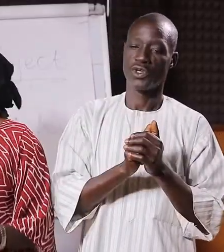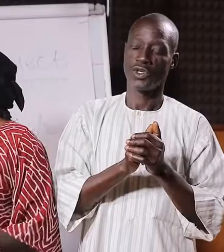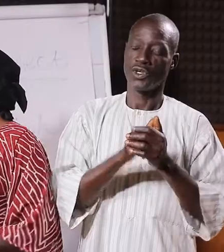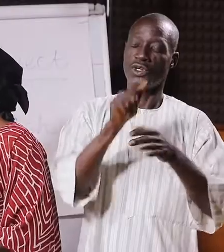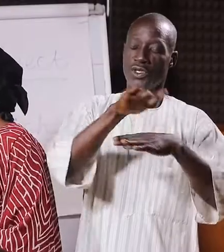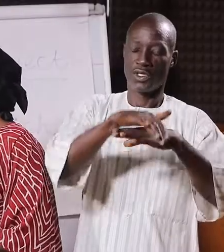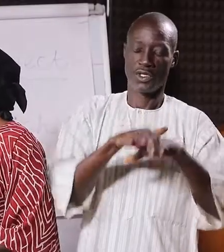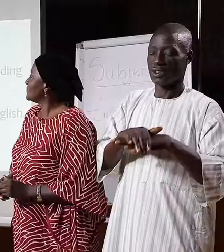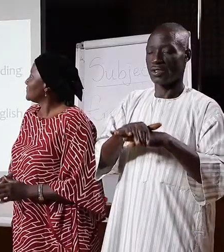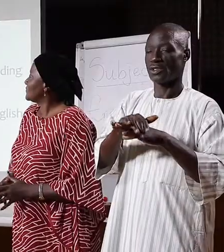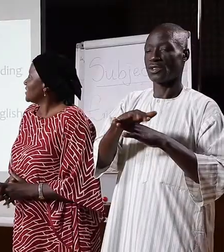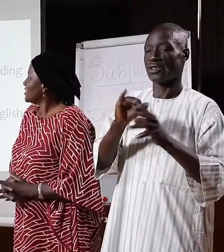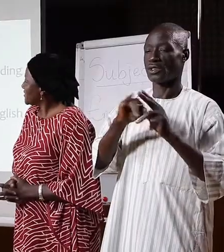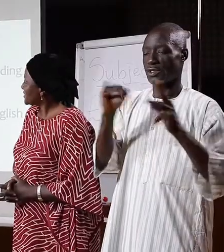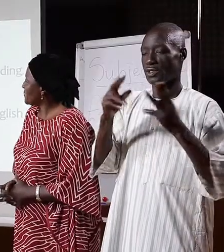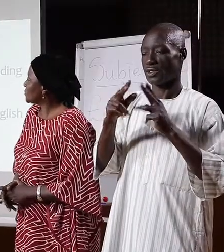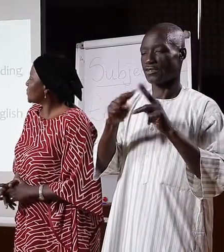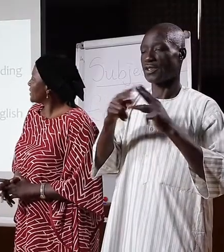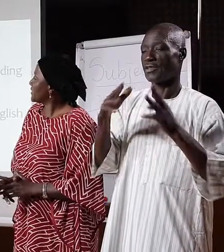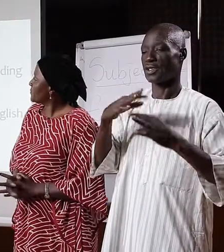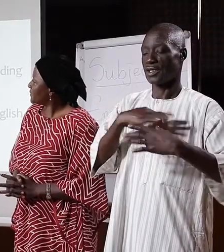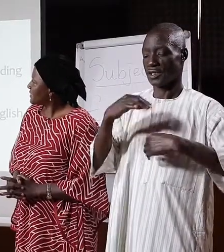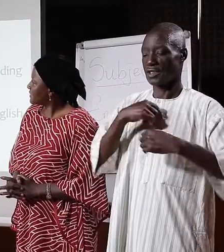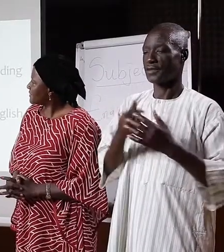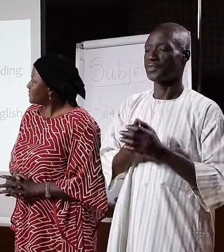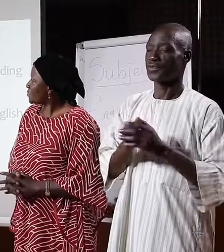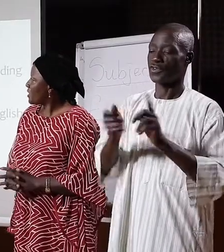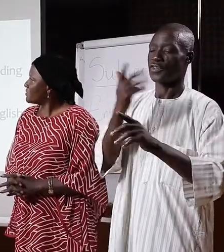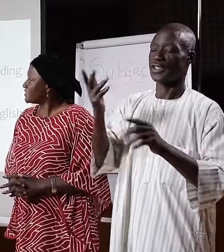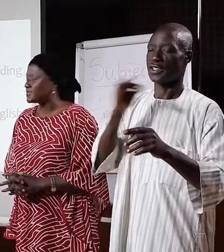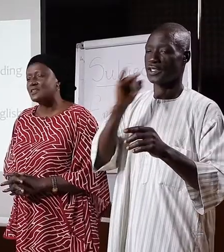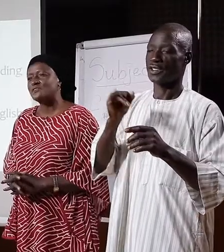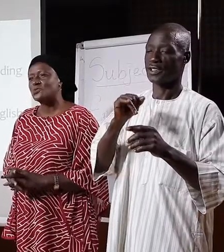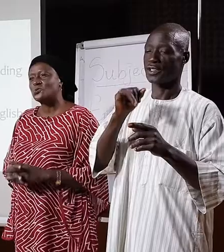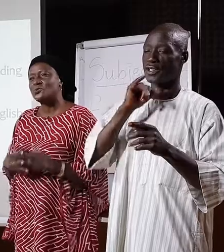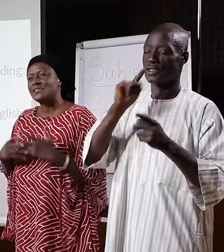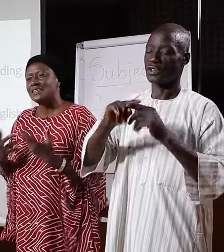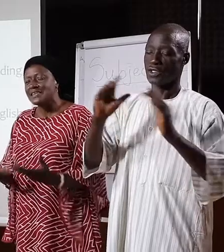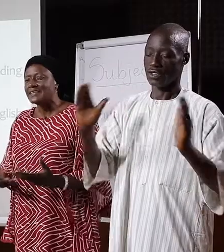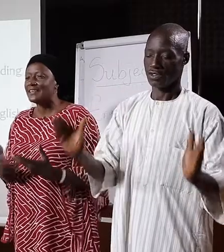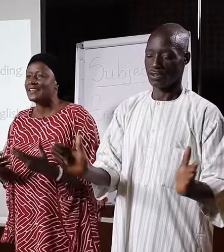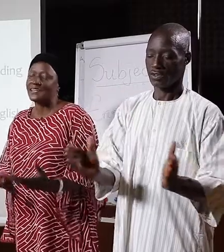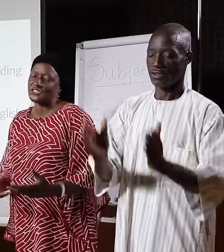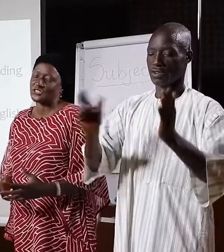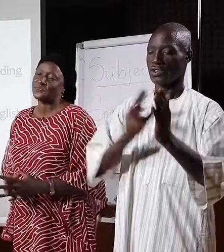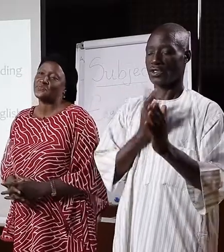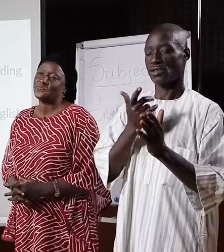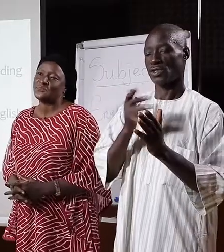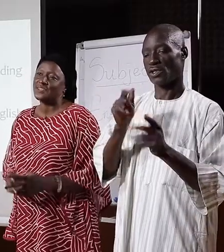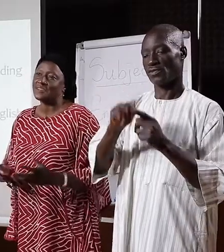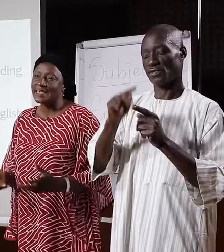English is interesting. The first thing we will talk about is to encourage ourselves to think in